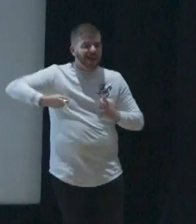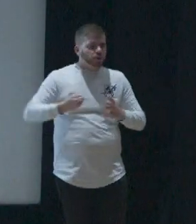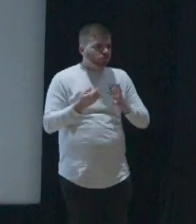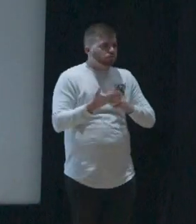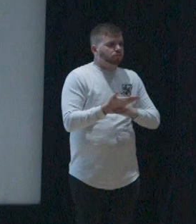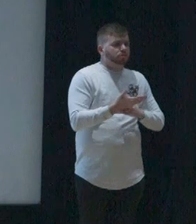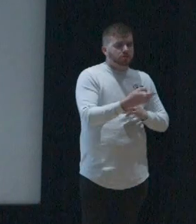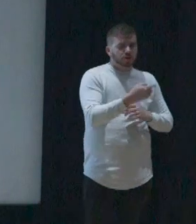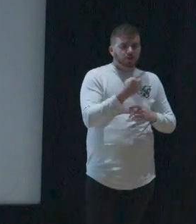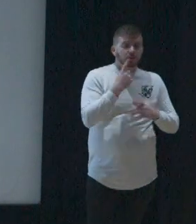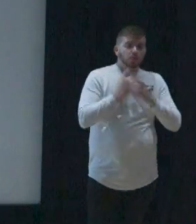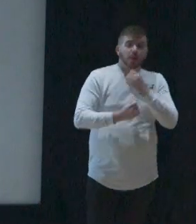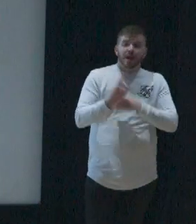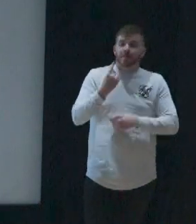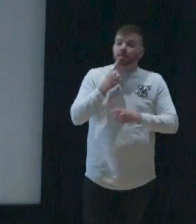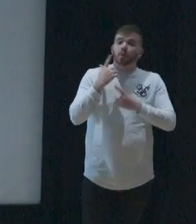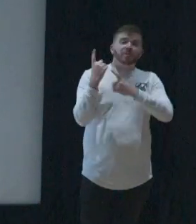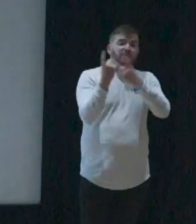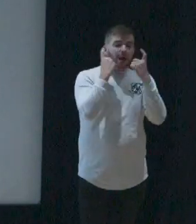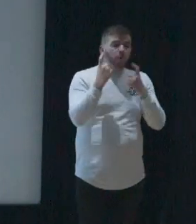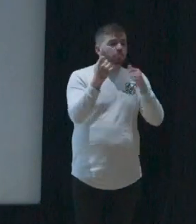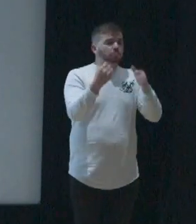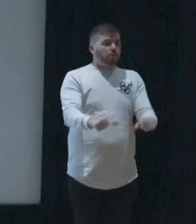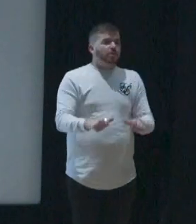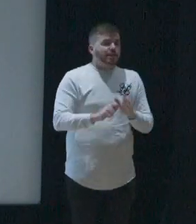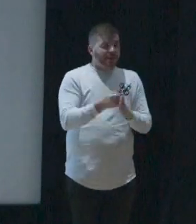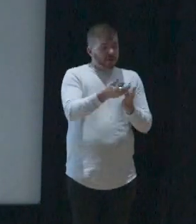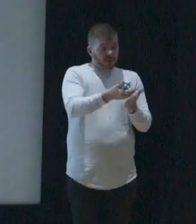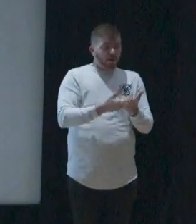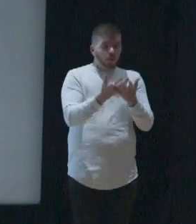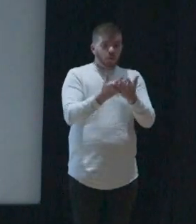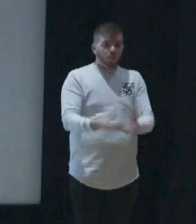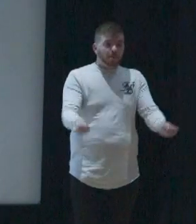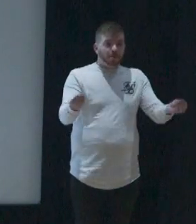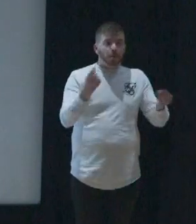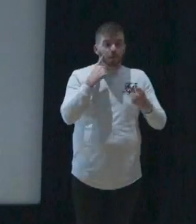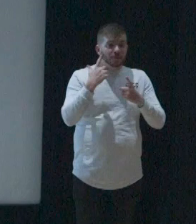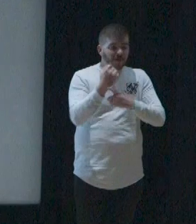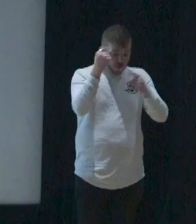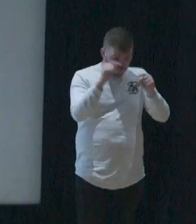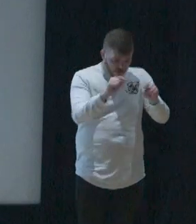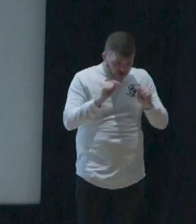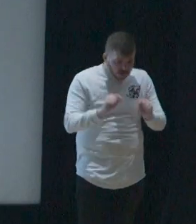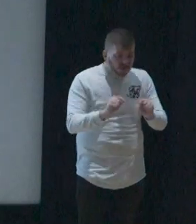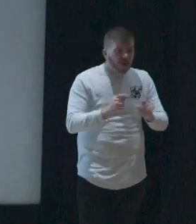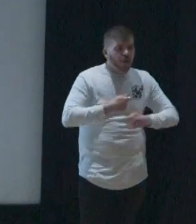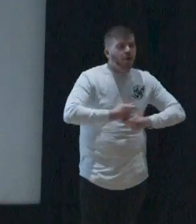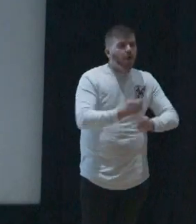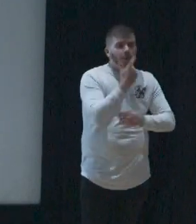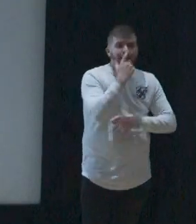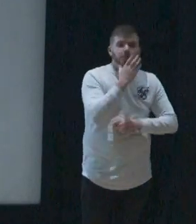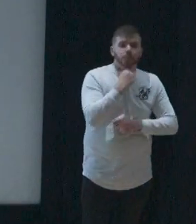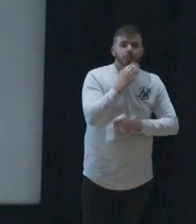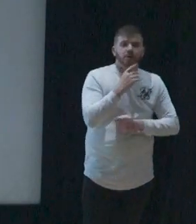So this shows what happens once you found your key and unlocked it. The big card springs away, and what you find underneath is the cards that you can play, but sometimes